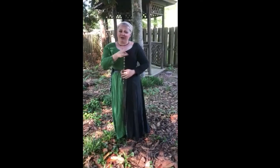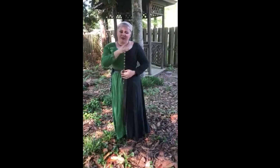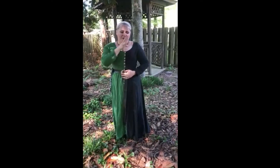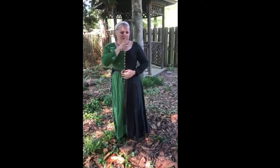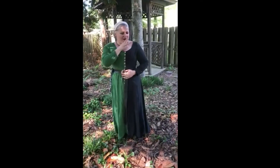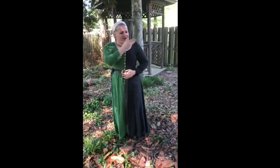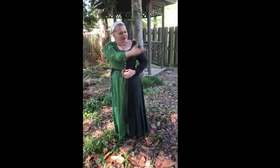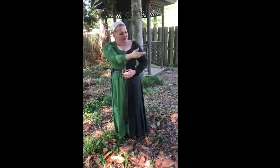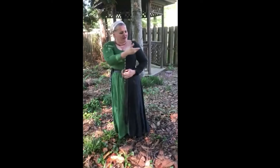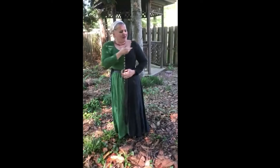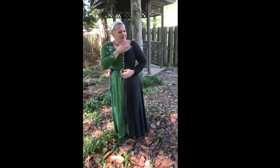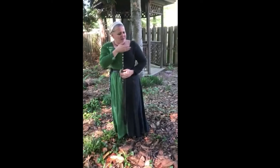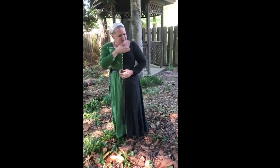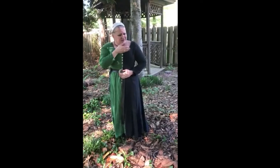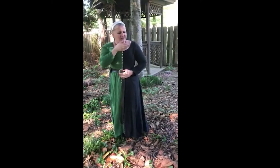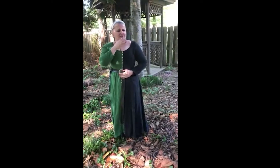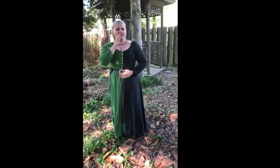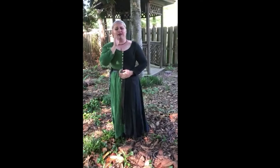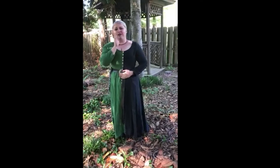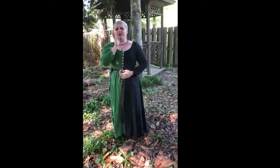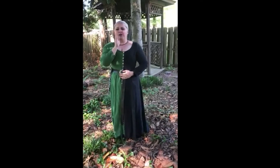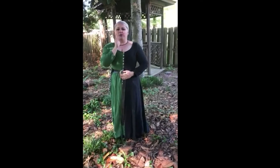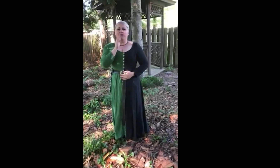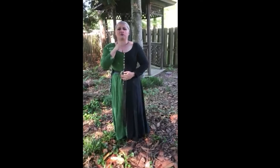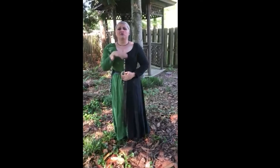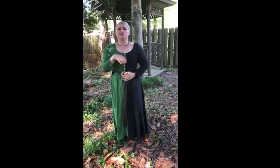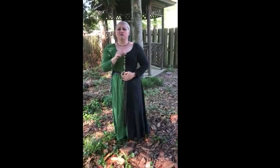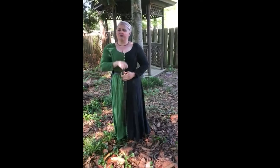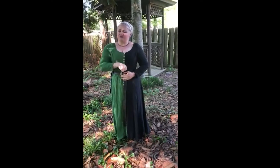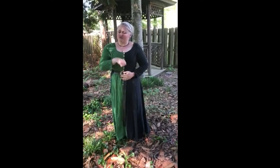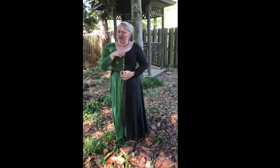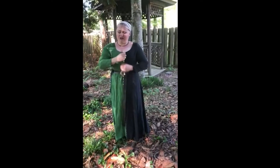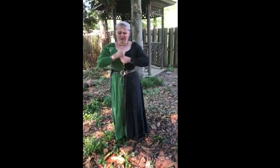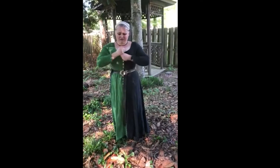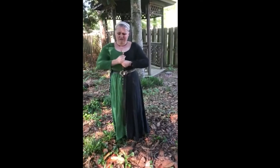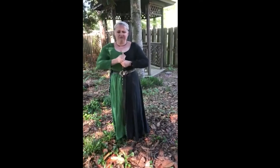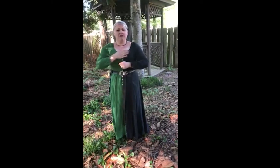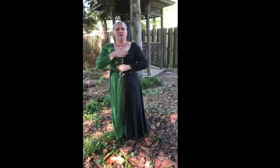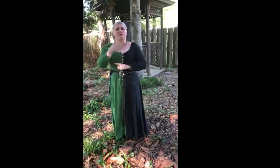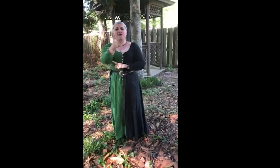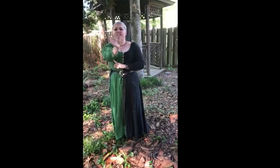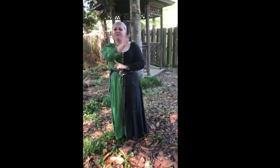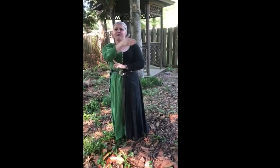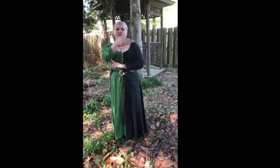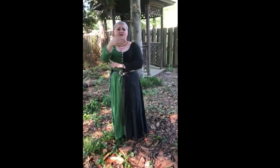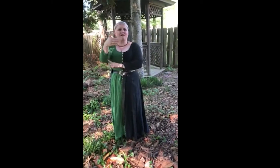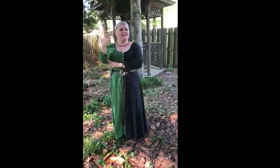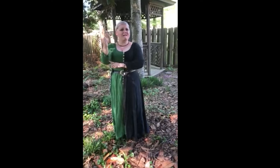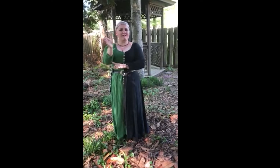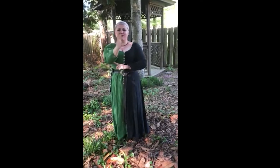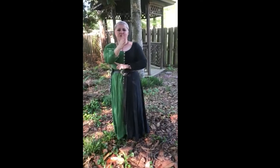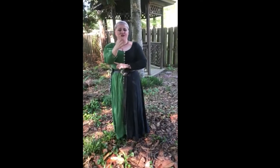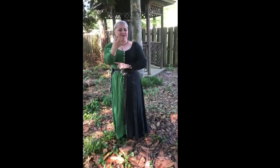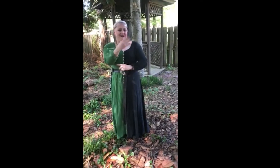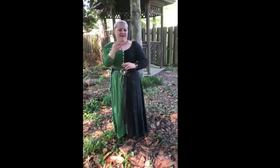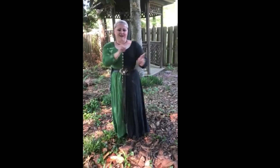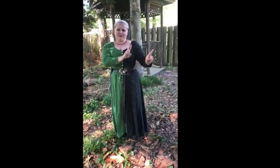and water from the fount. Proudly bear my banner